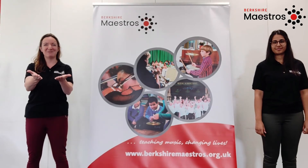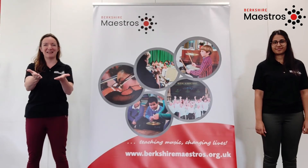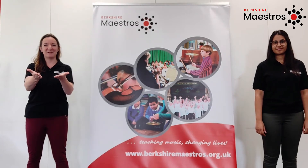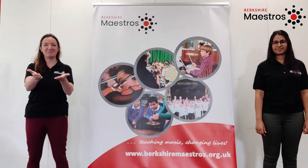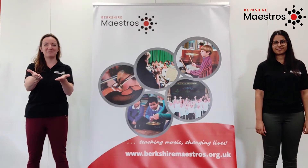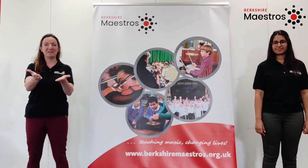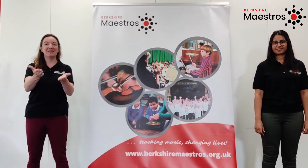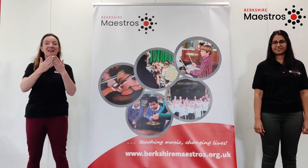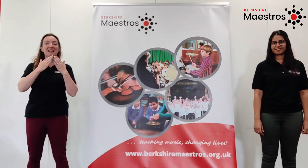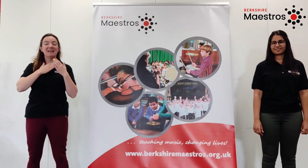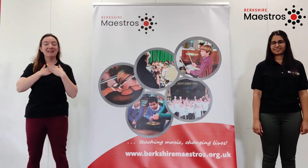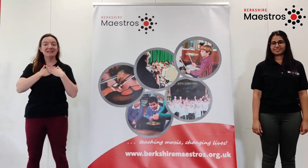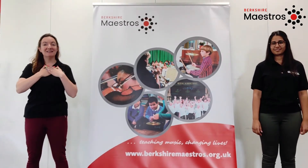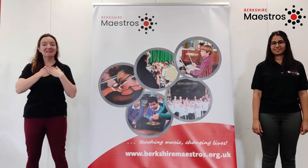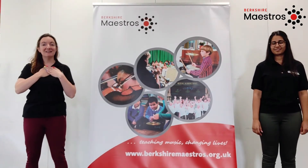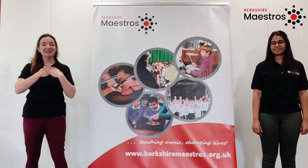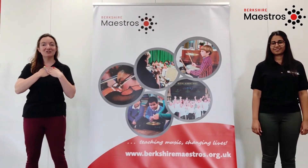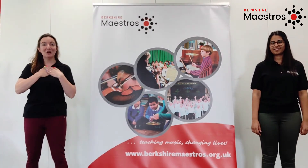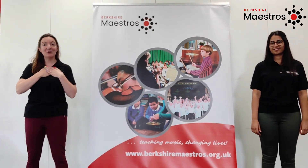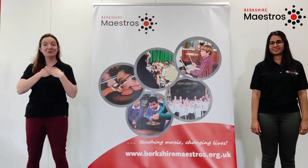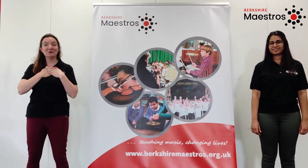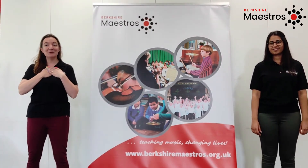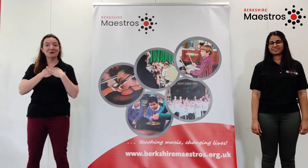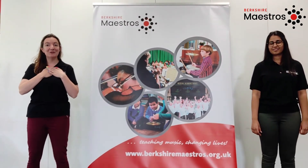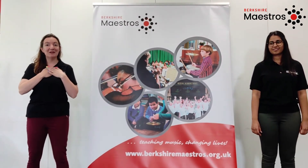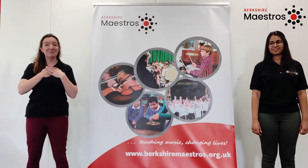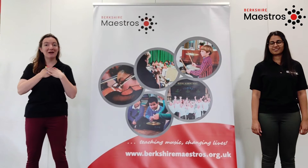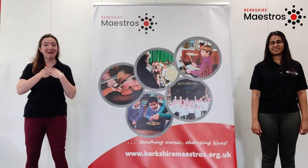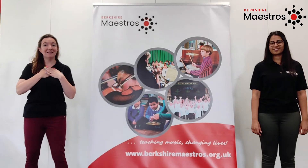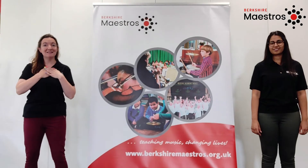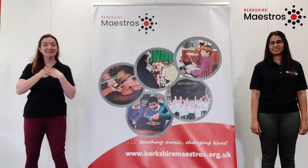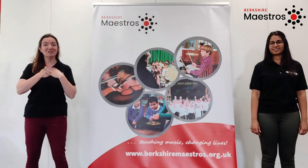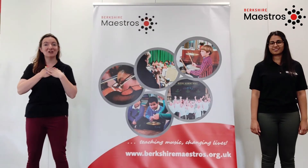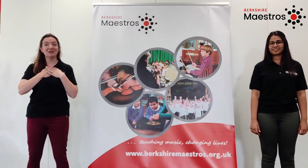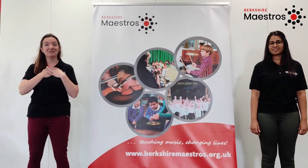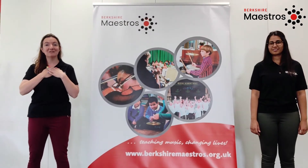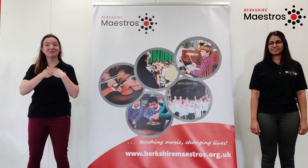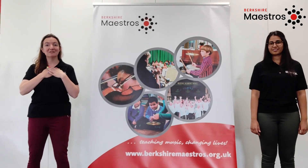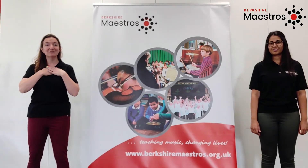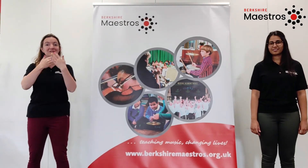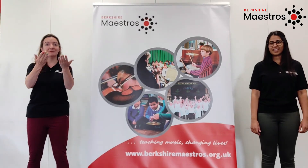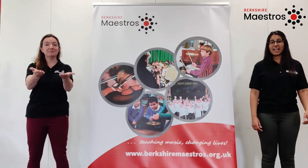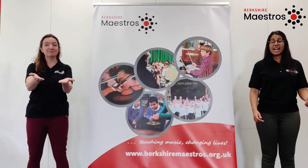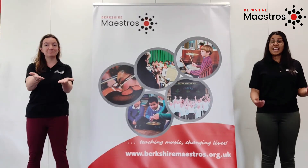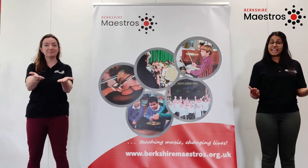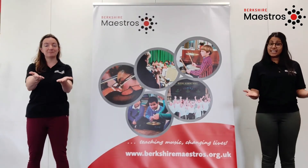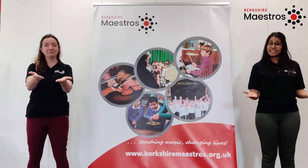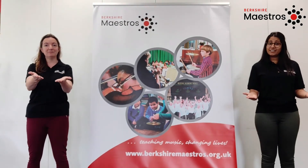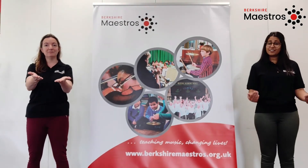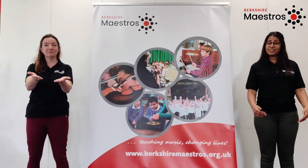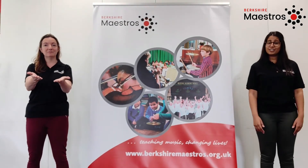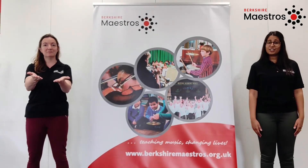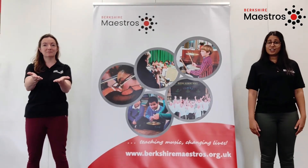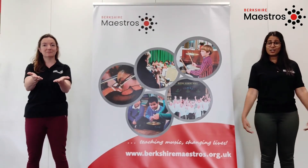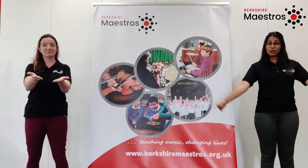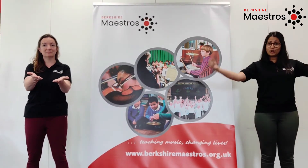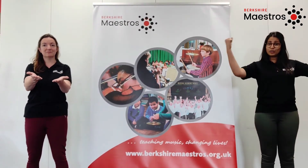that. In the jungle, the mighty jungle. In the jungle,